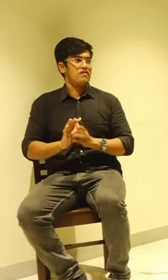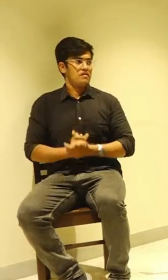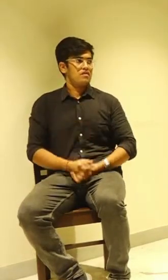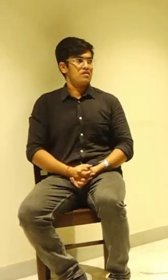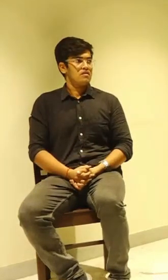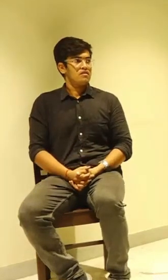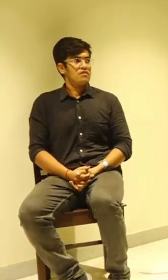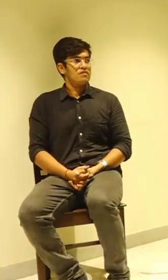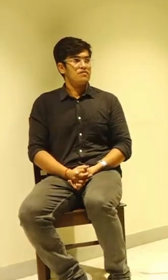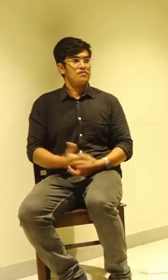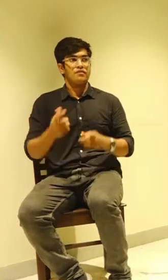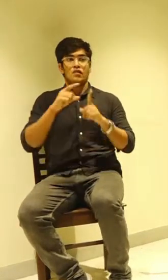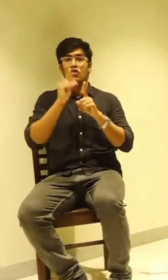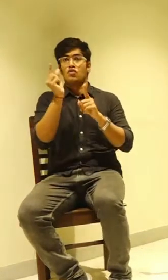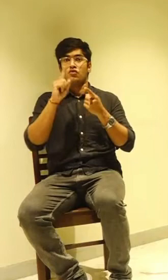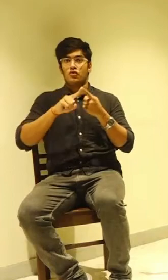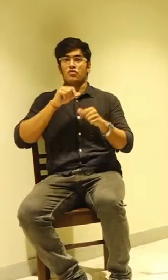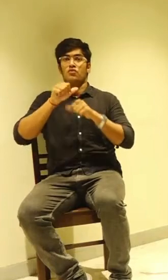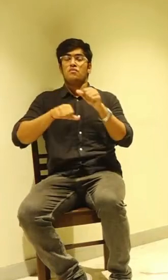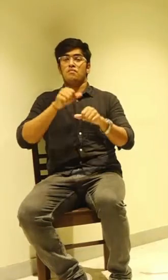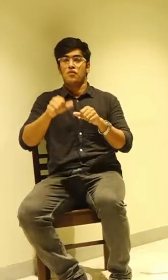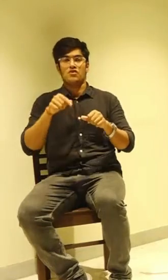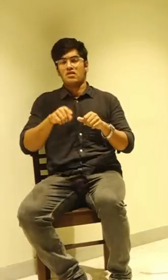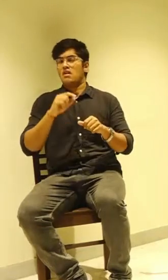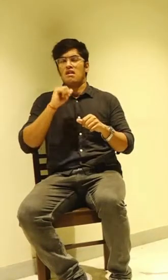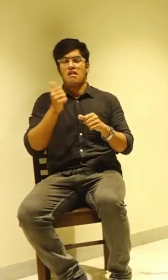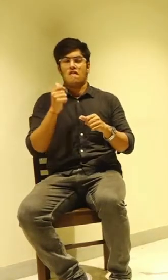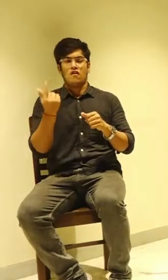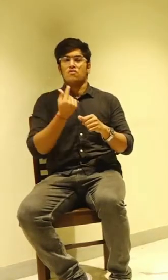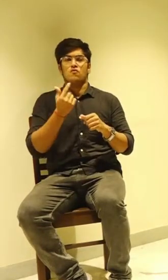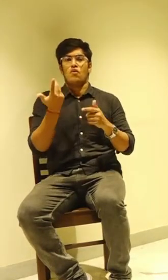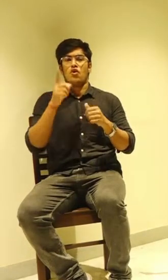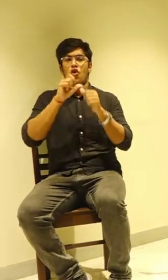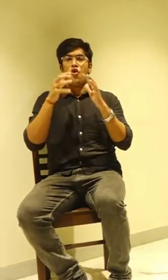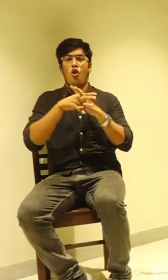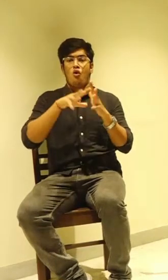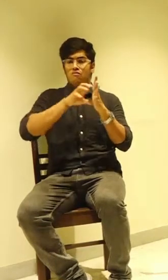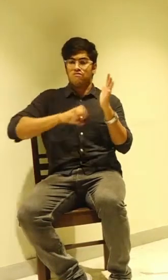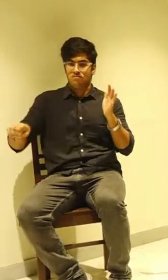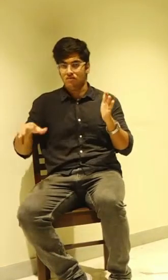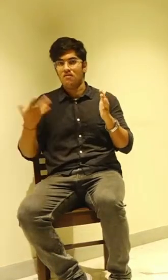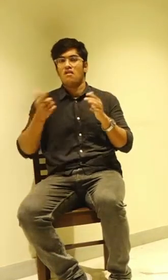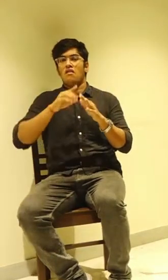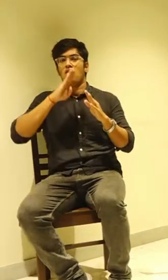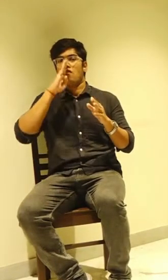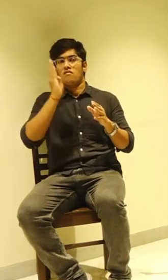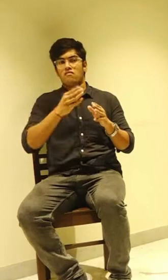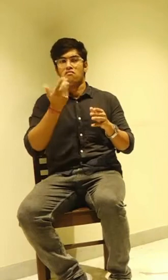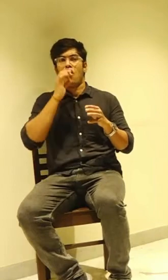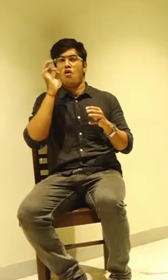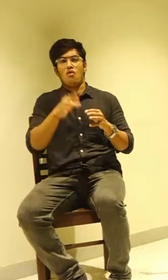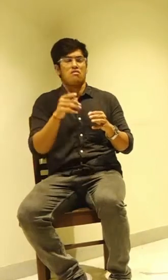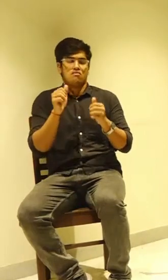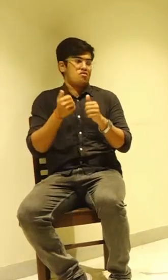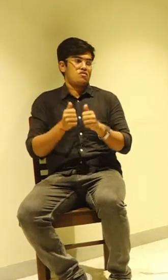due process can never be used to invalidate a law to give effect to a directive principle of state policy. Now